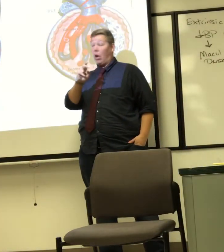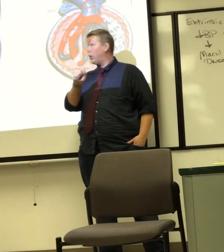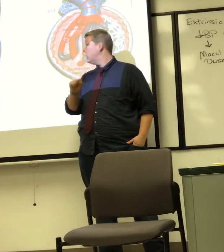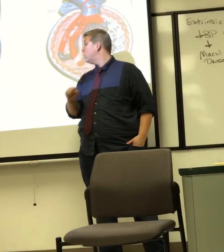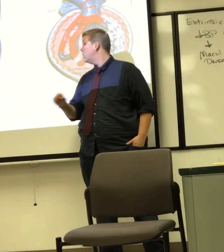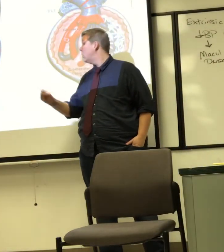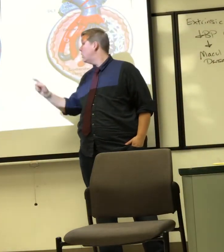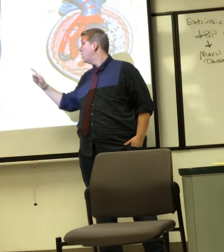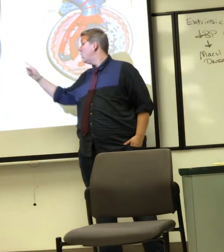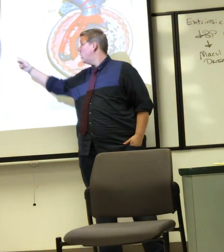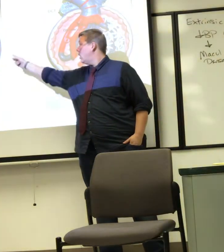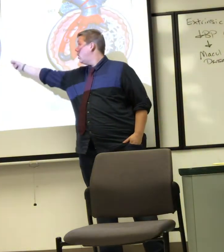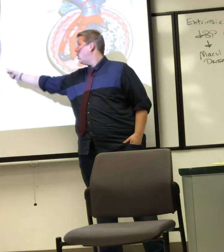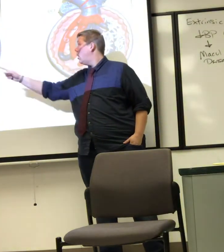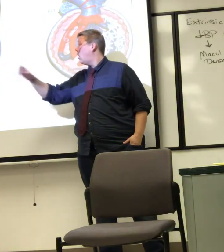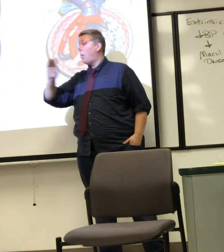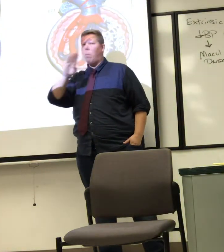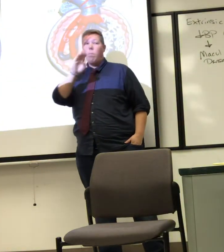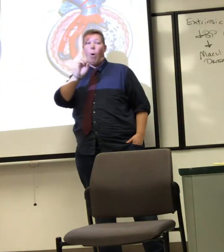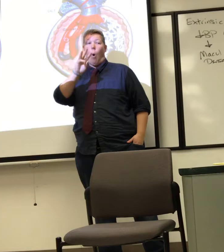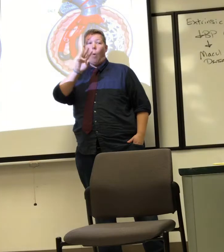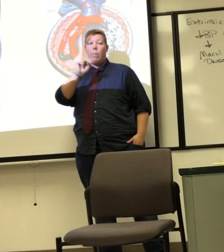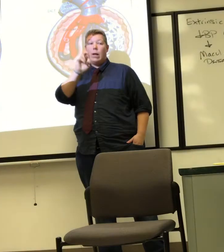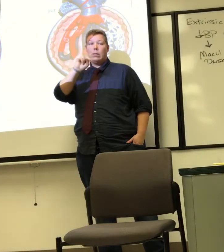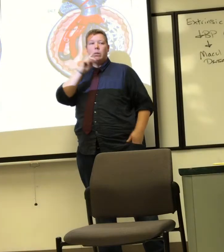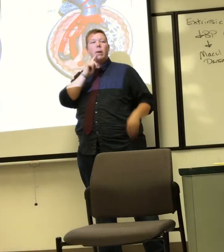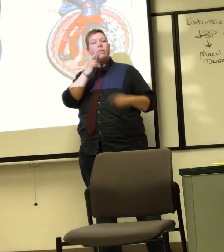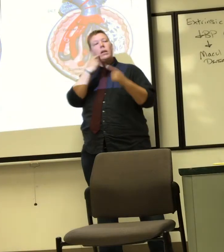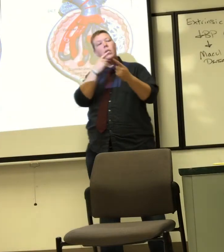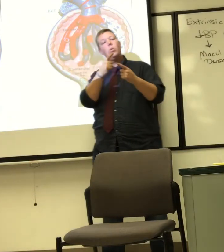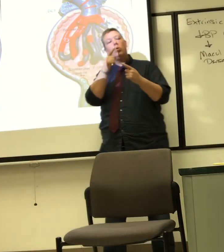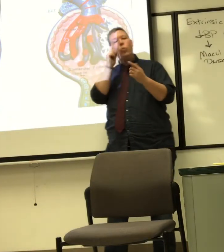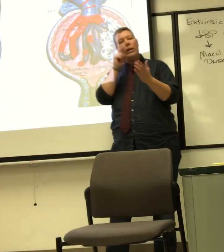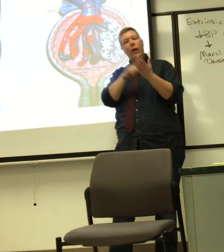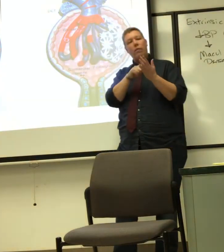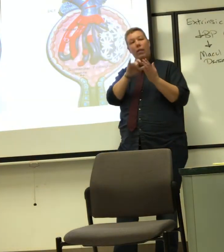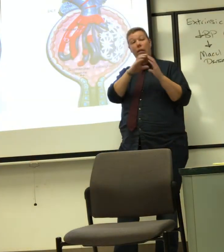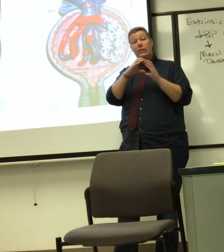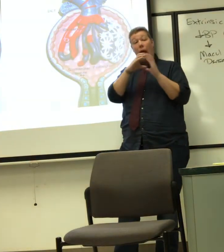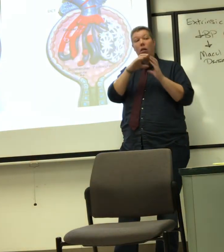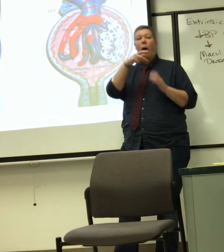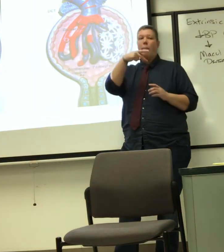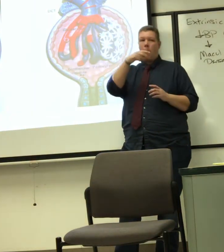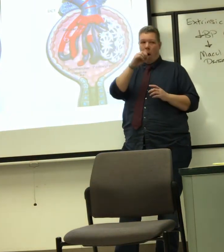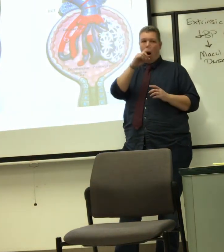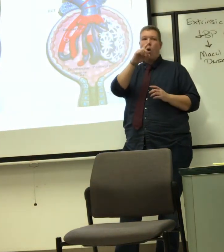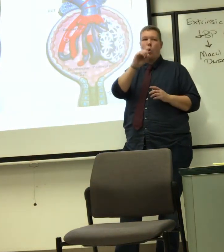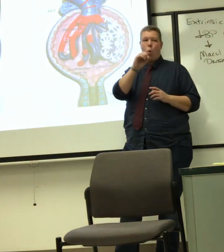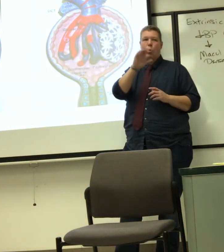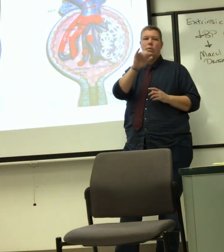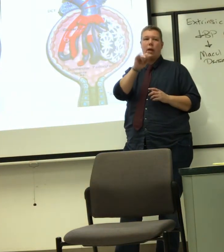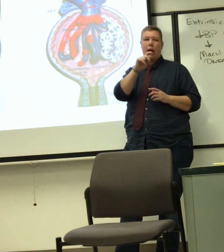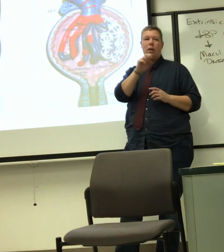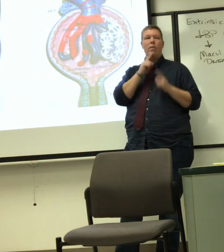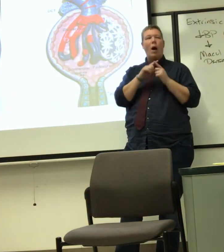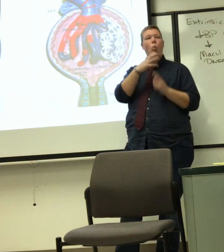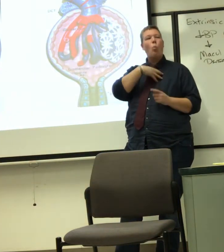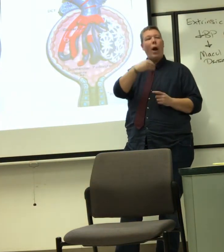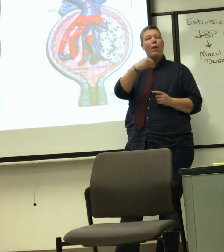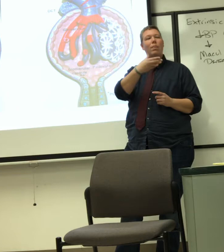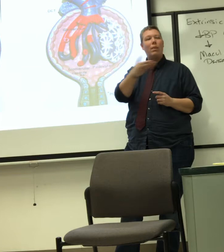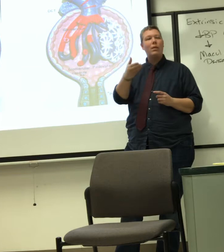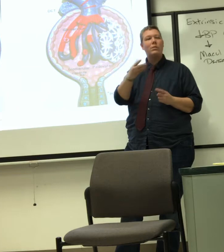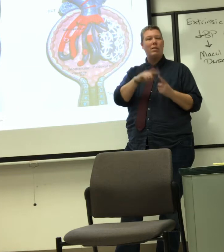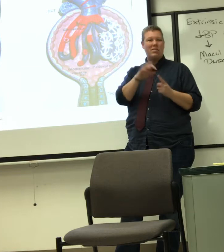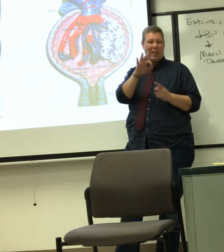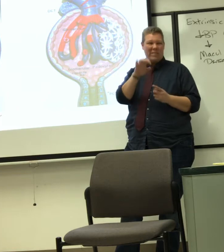Bowman's capsule. But what if I said identify cell? Yeah, the podocyte, those little white things are like the foot processes coming